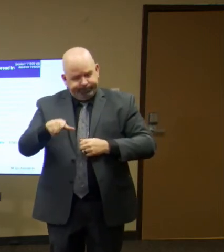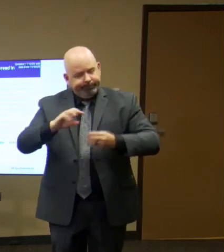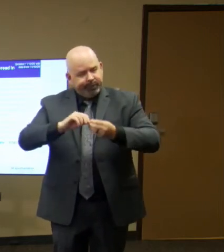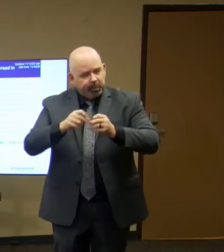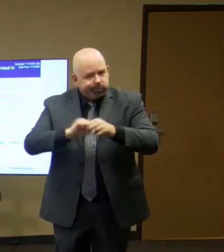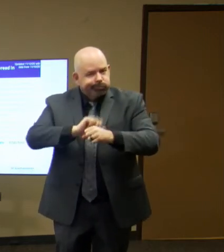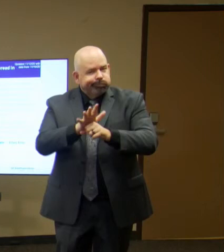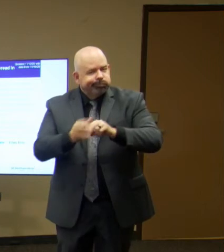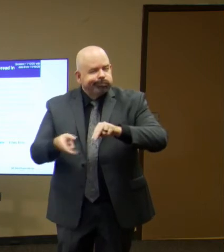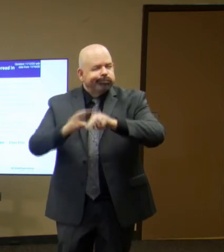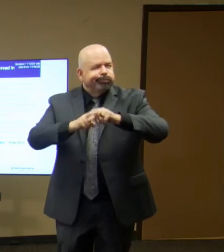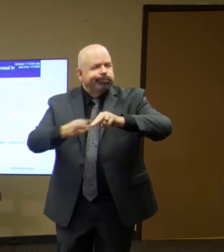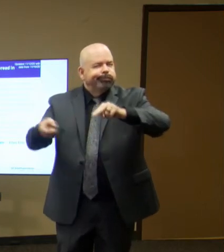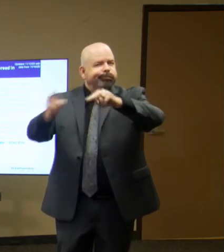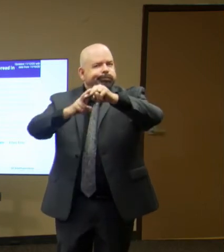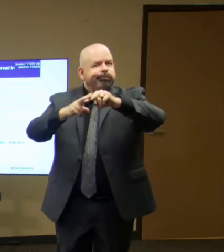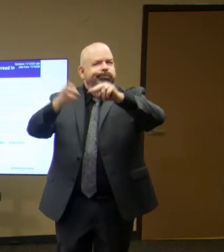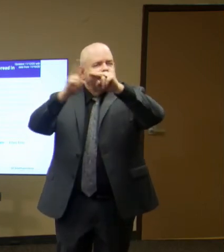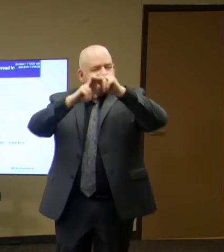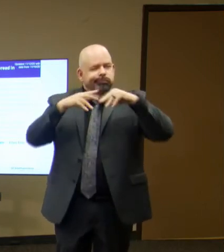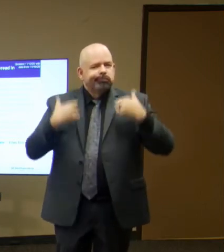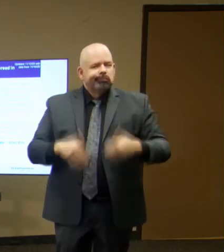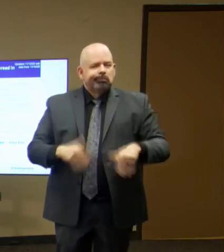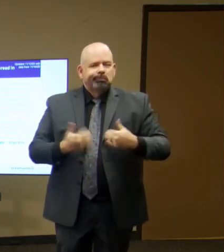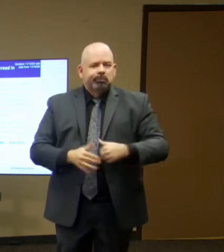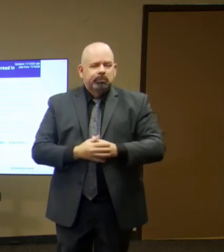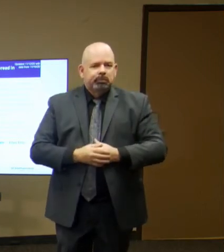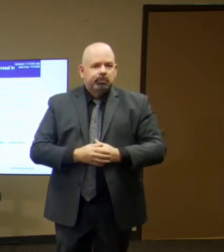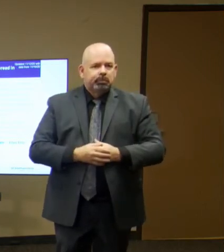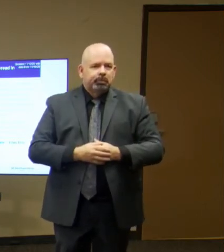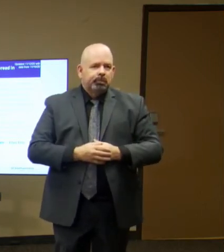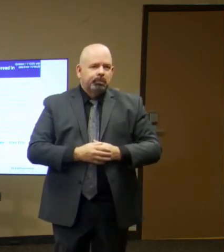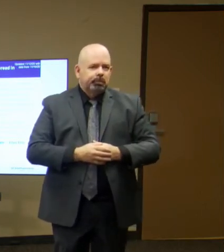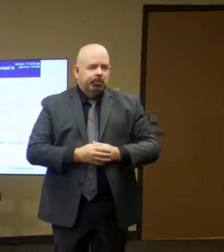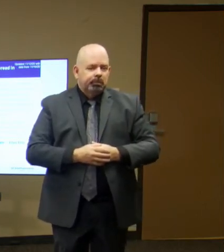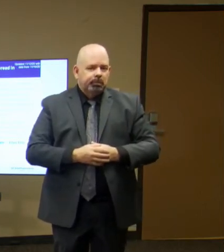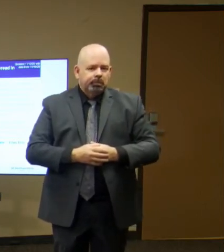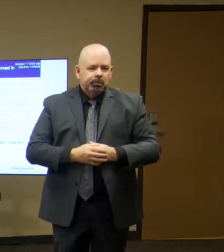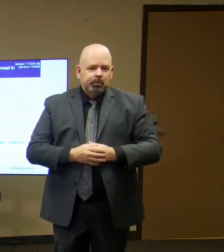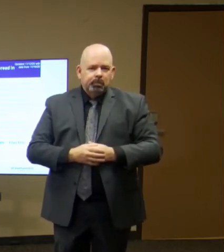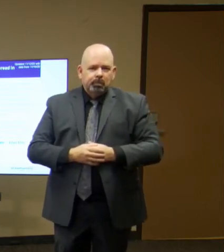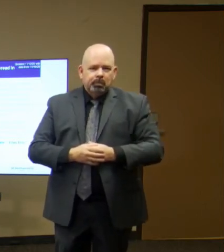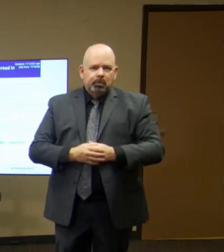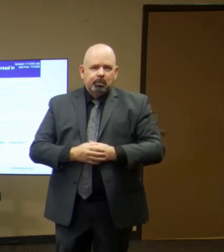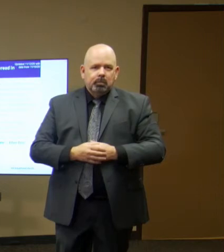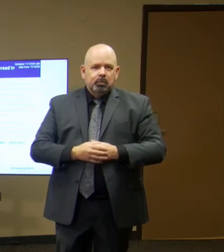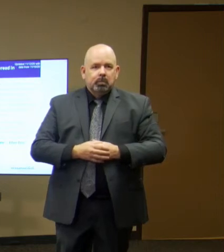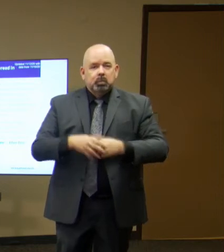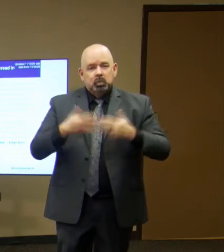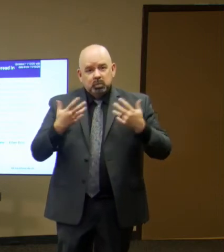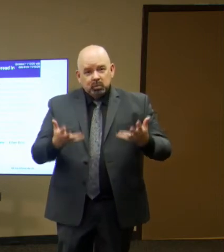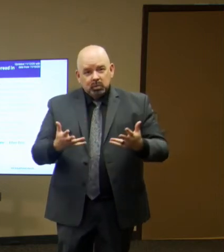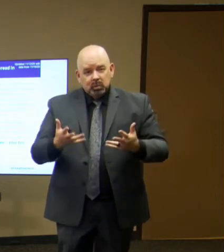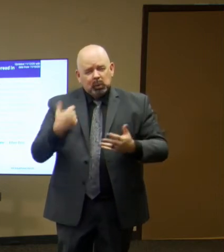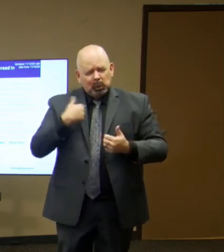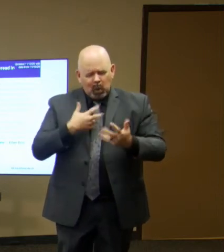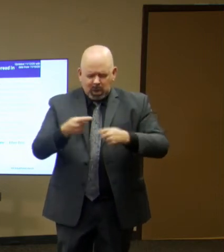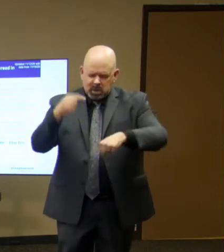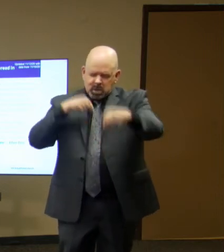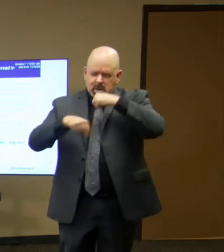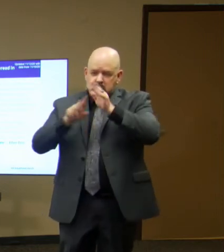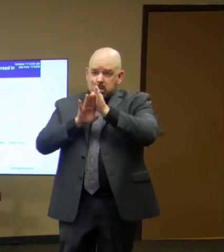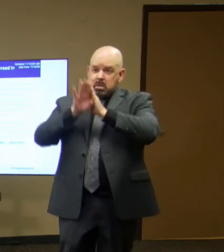those are not factors. Now, if you get back to about where we were, which is the orange